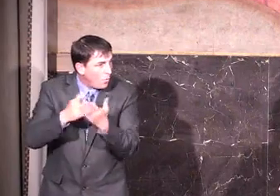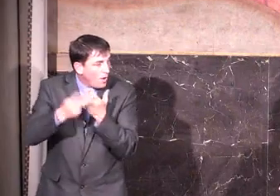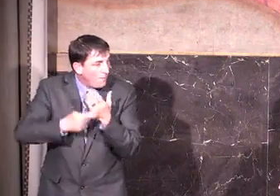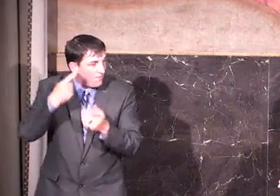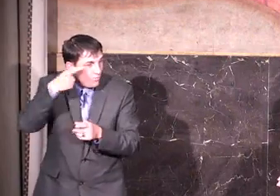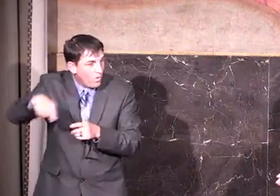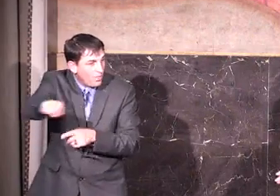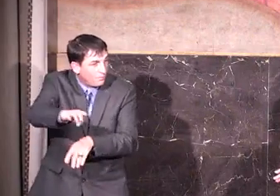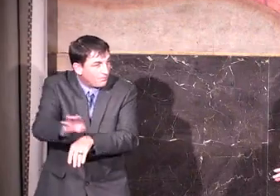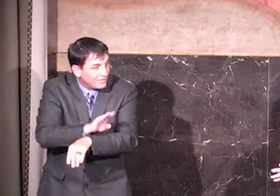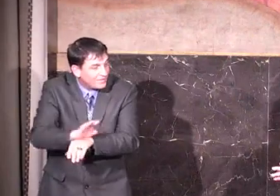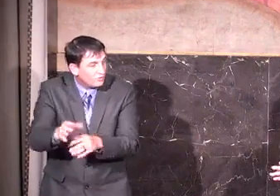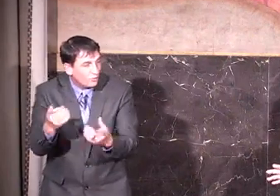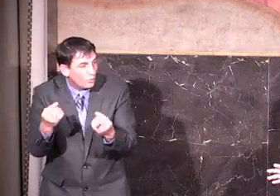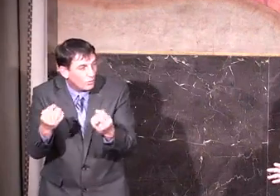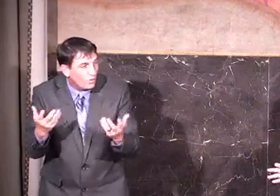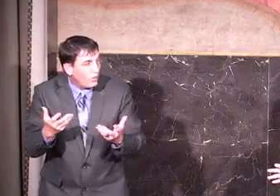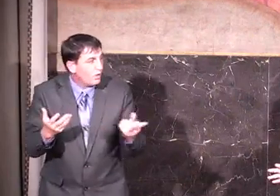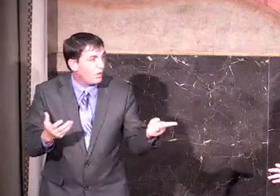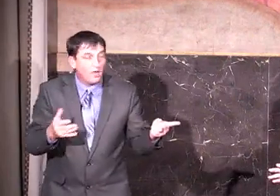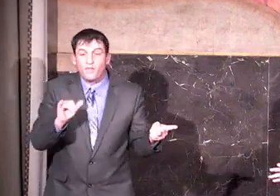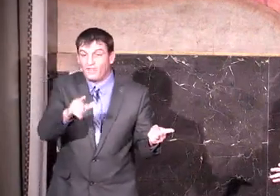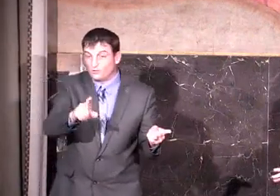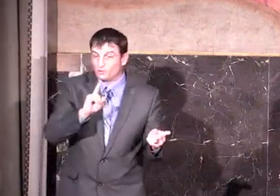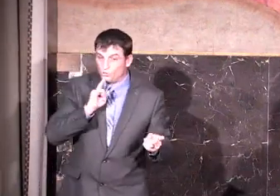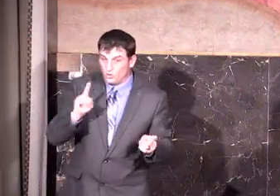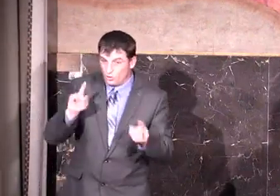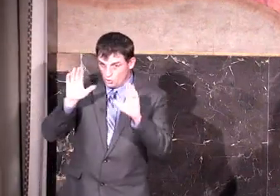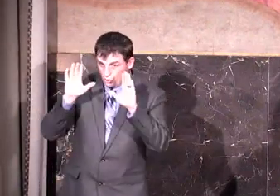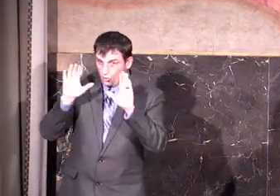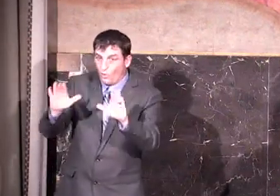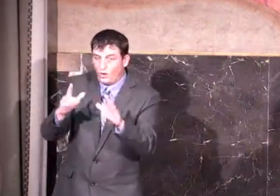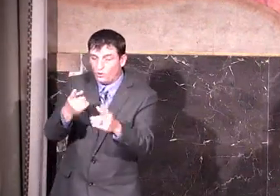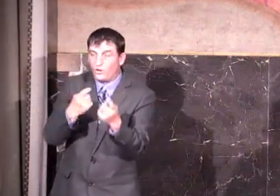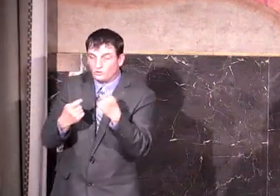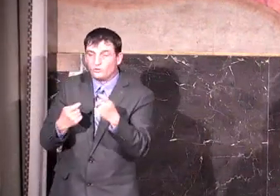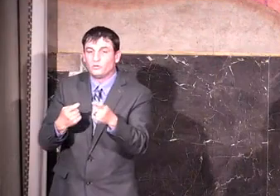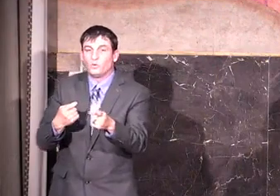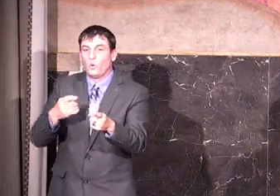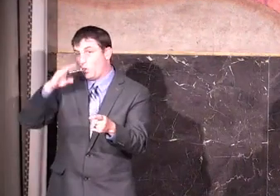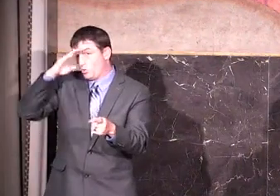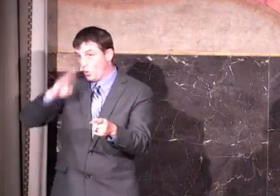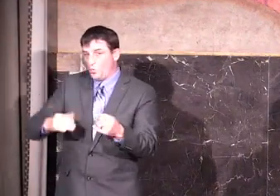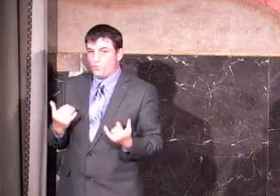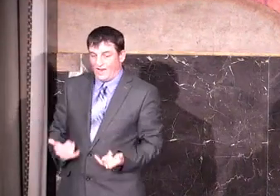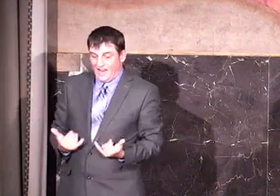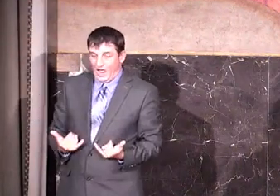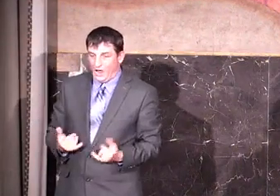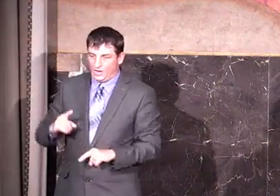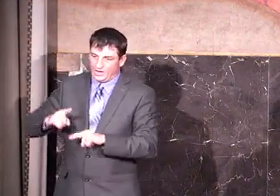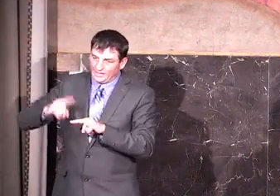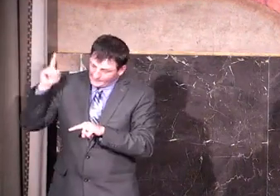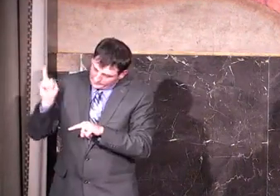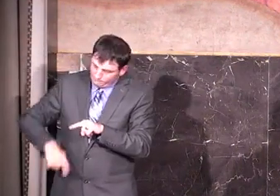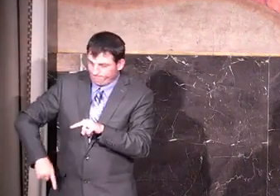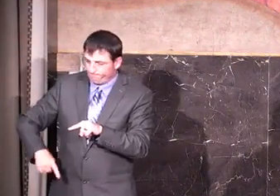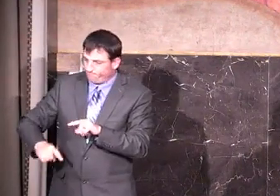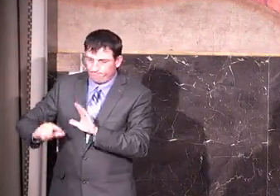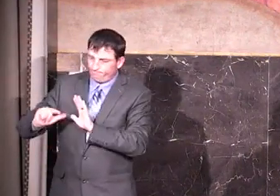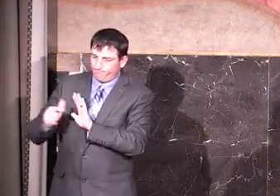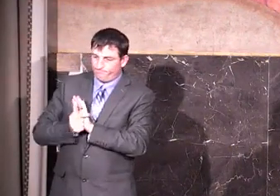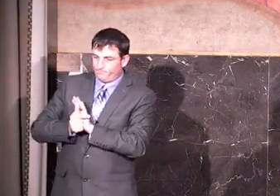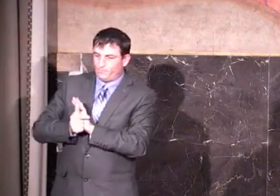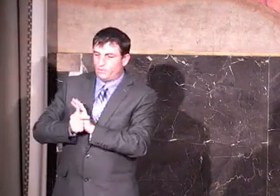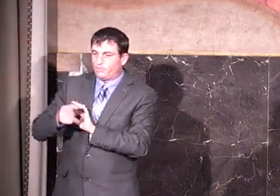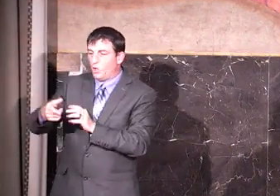Well, it's a really great question. We know as of right now we cannot use it for a loss